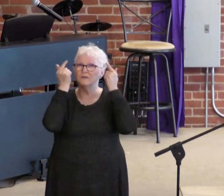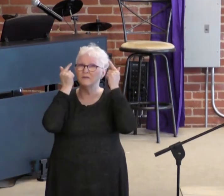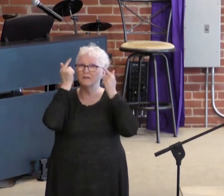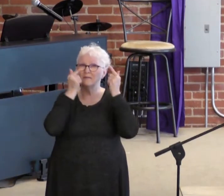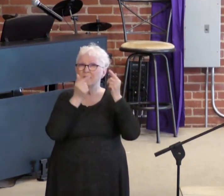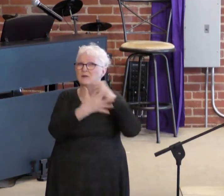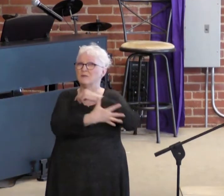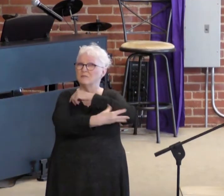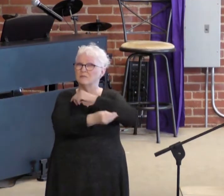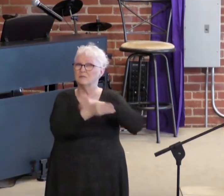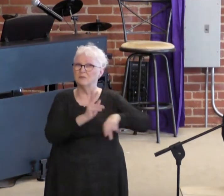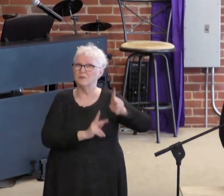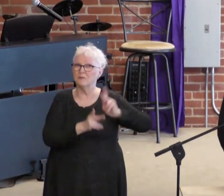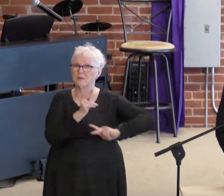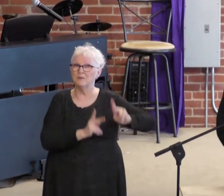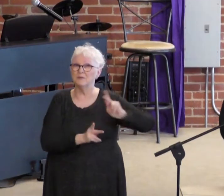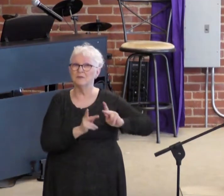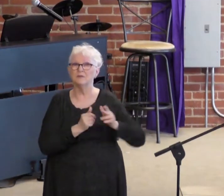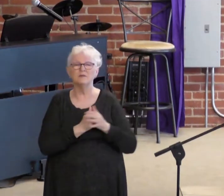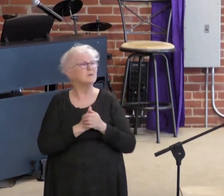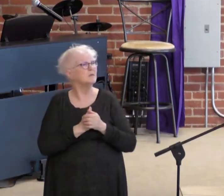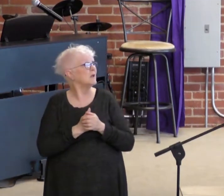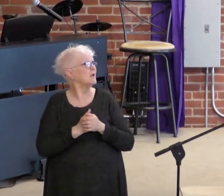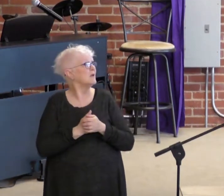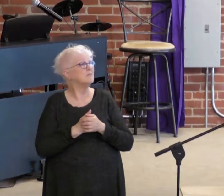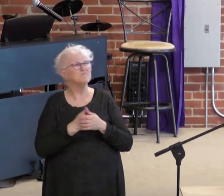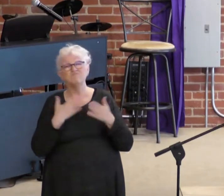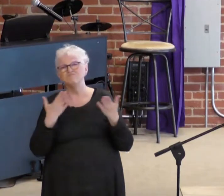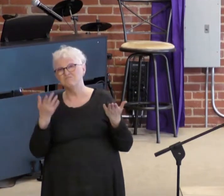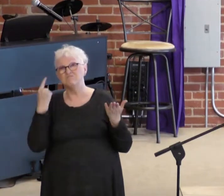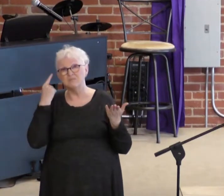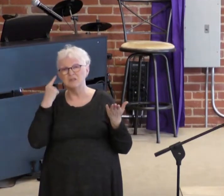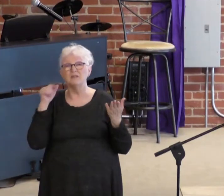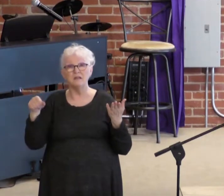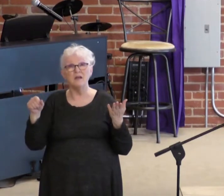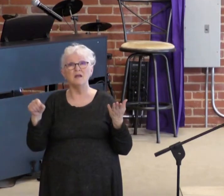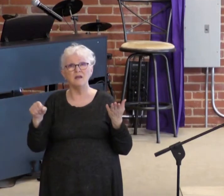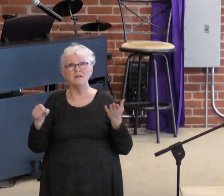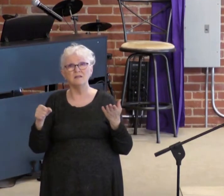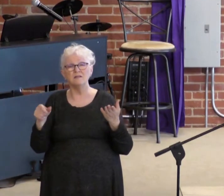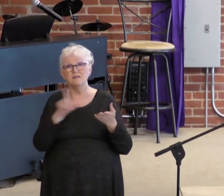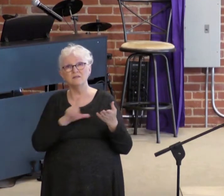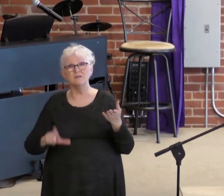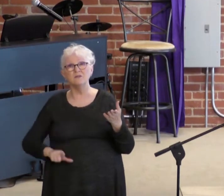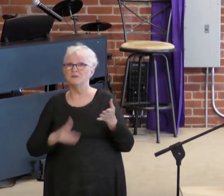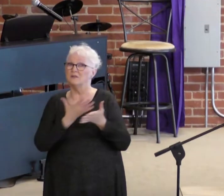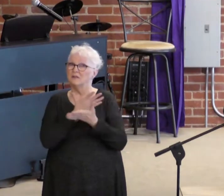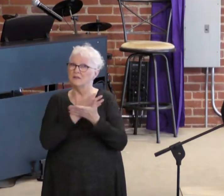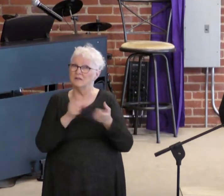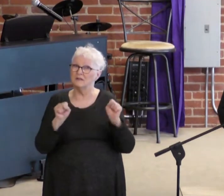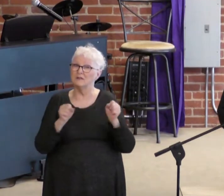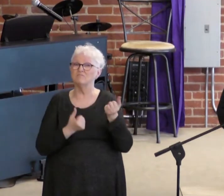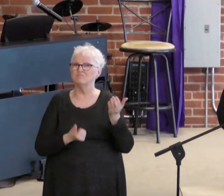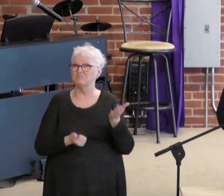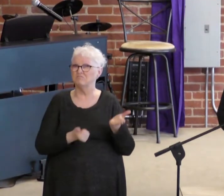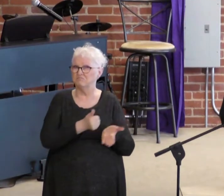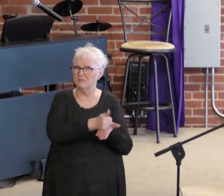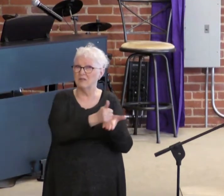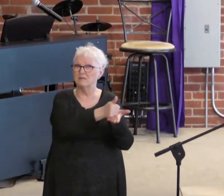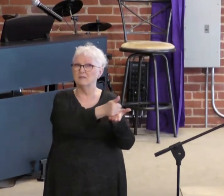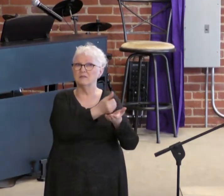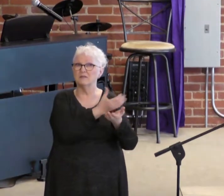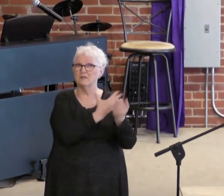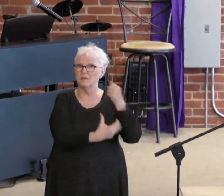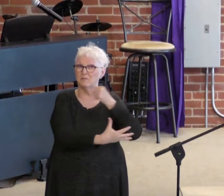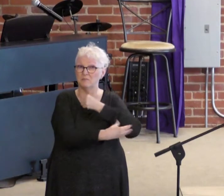that, I'd always thought, well, yeah, the Lord delivers the poor in their day of trouble. But as I reread that